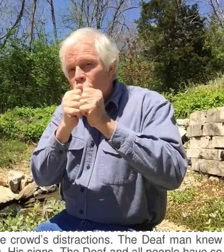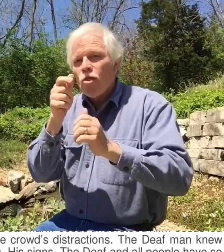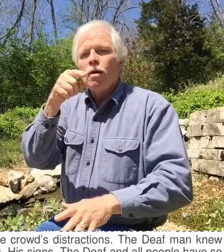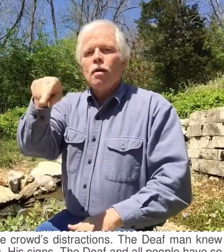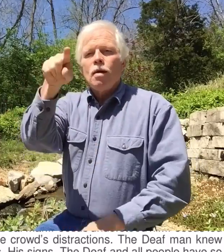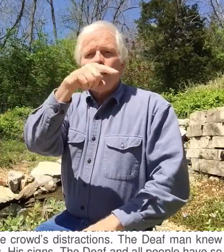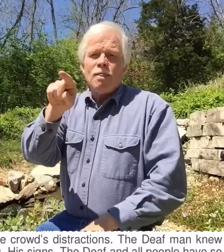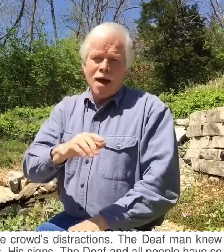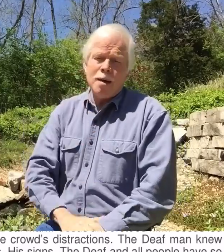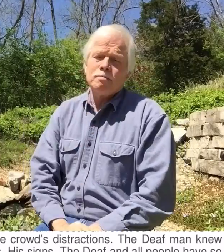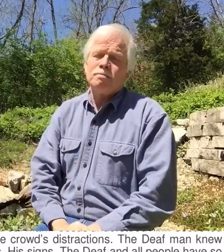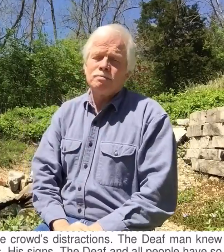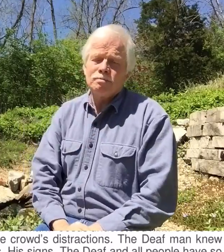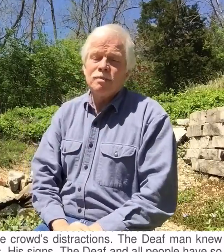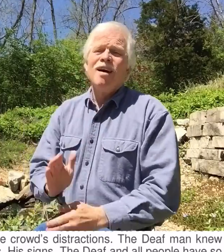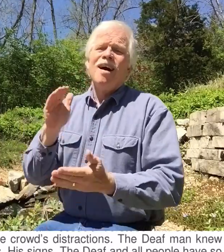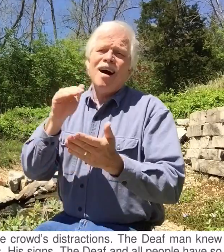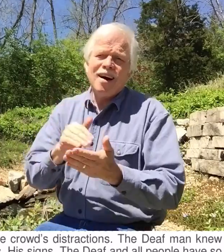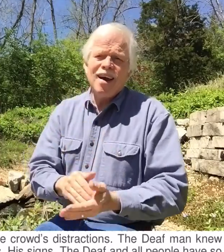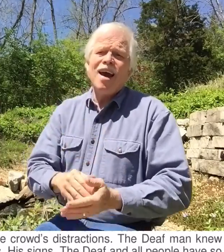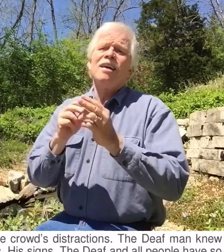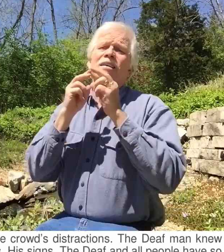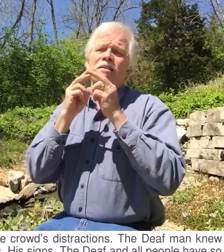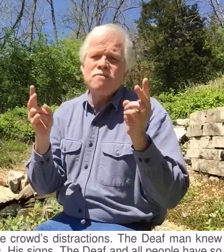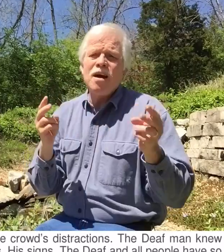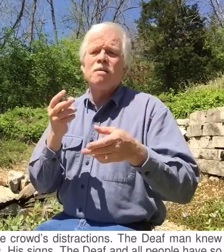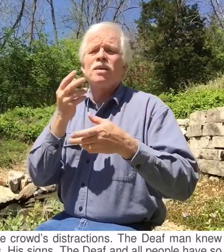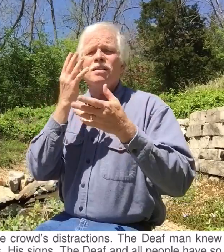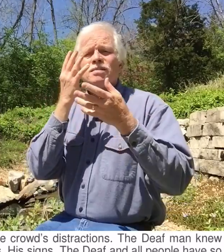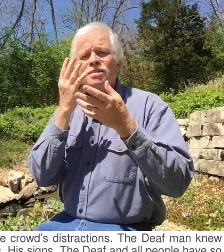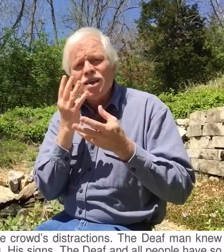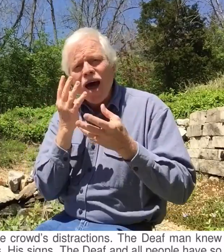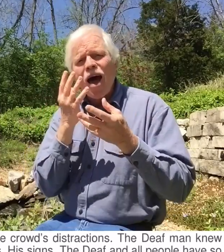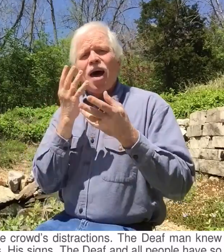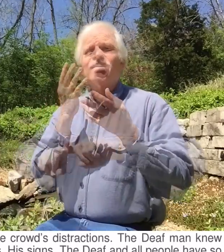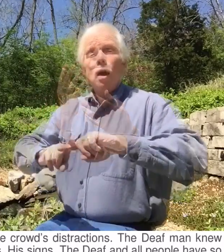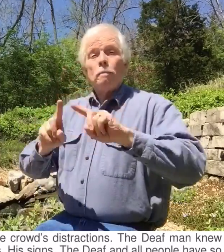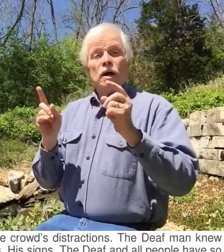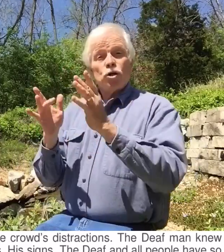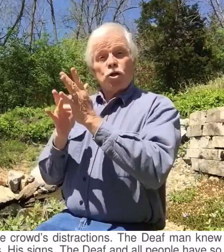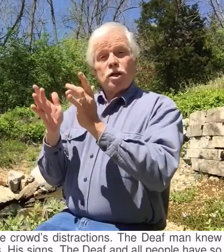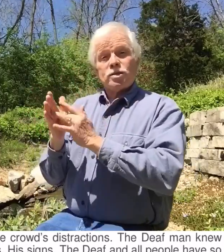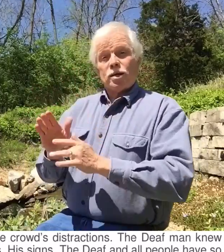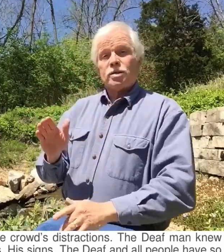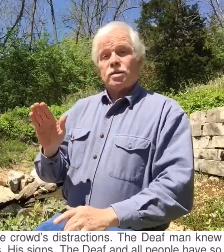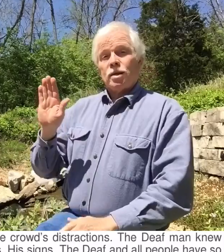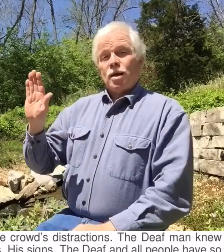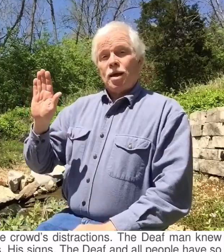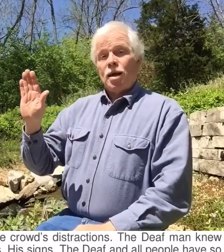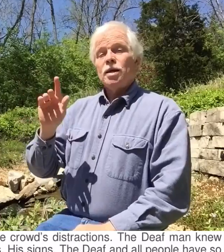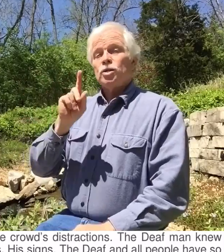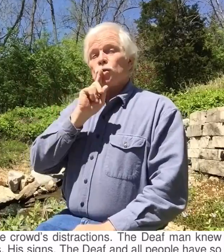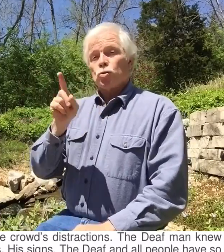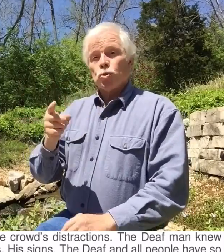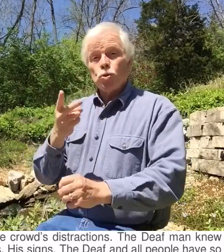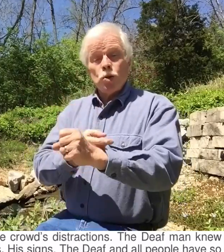them again very sad but Jesus his true